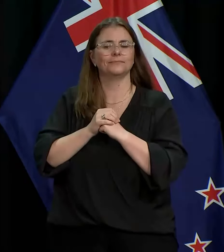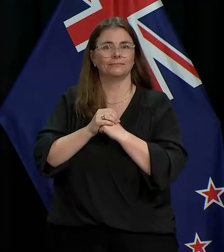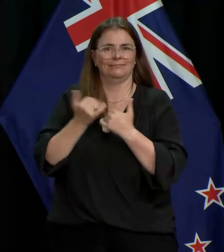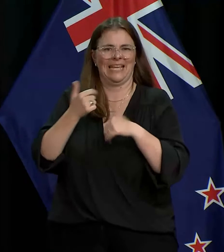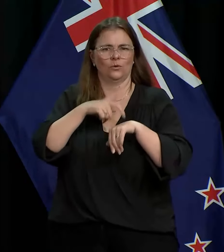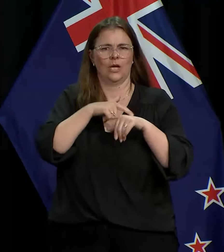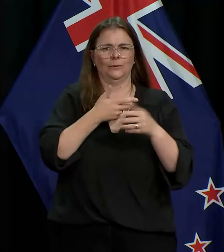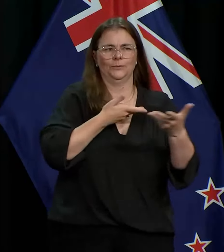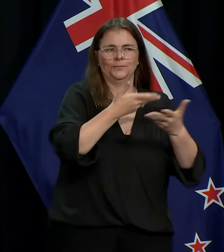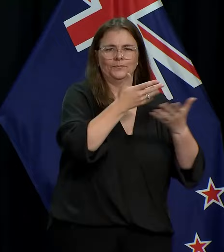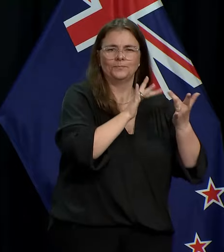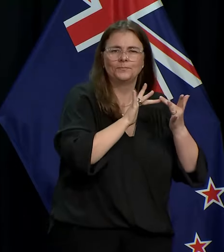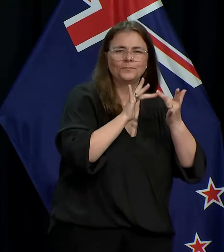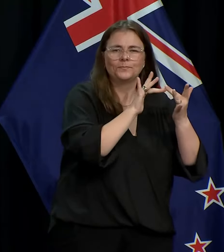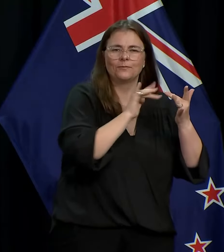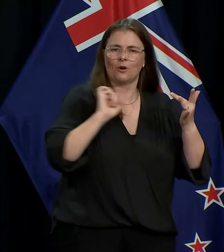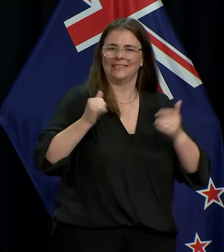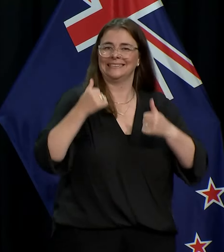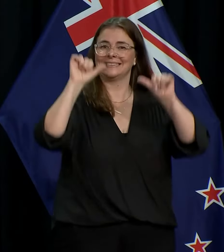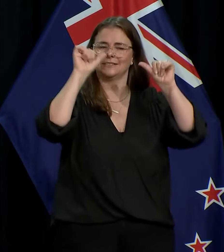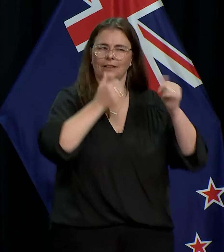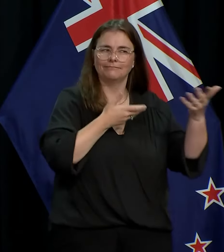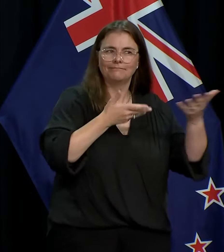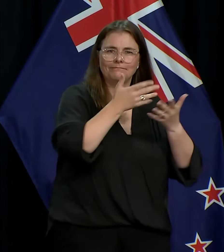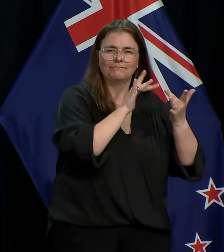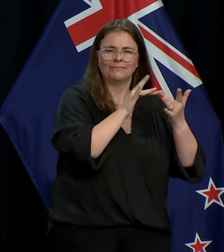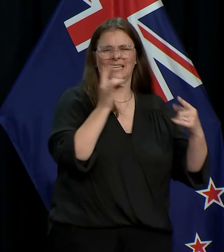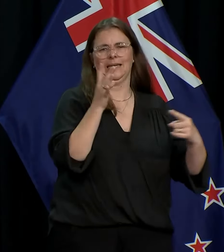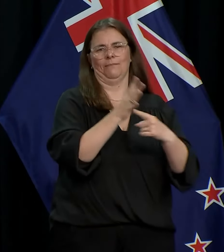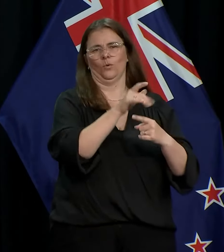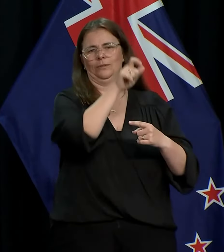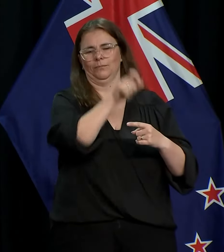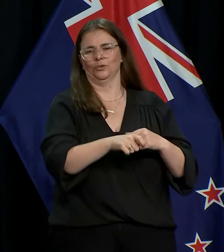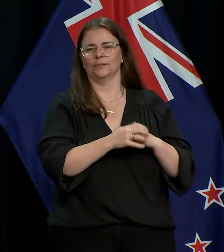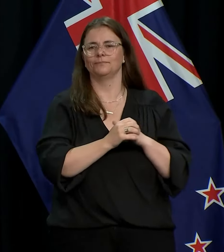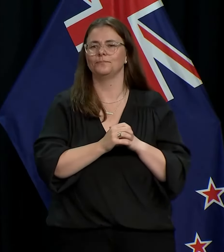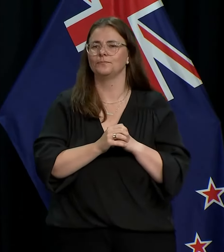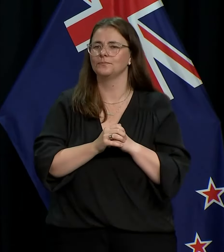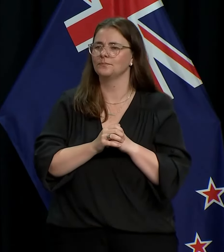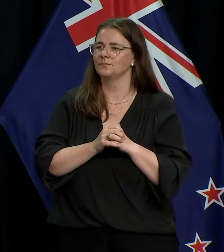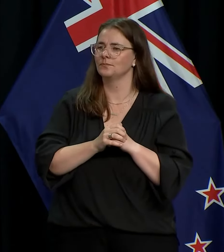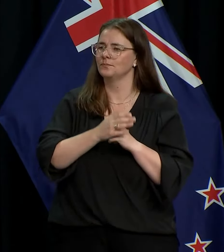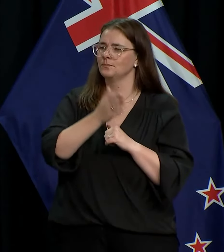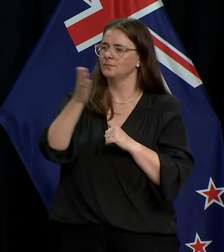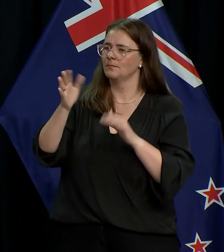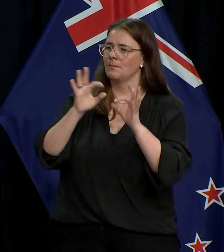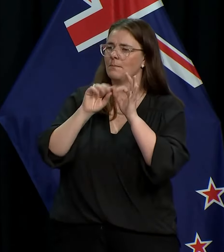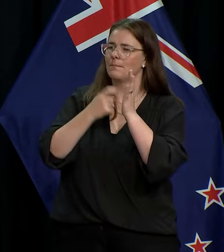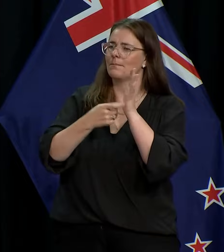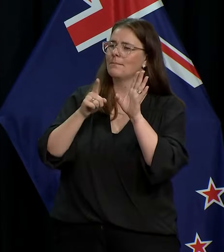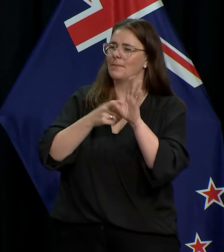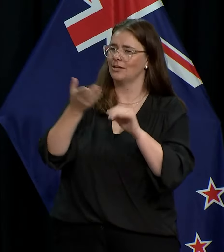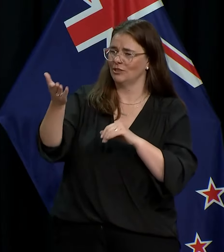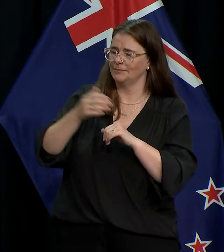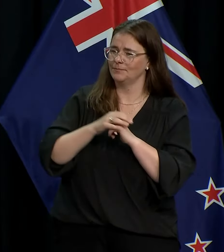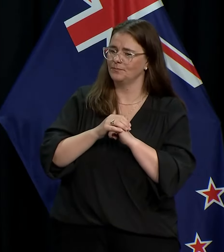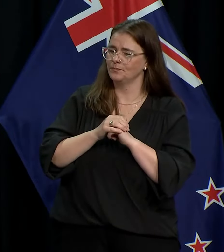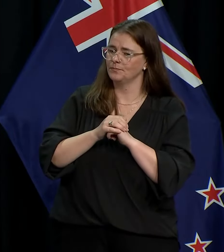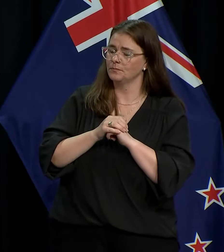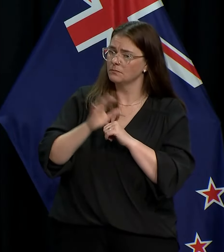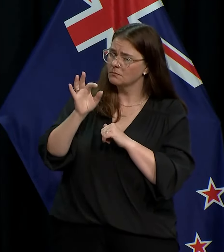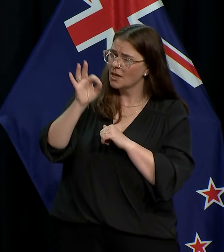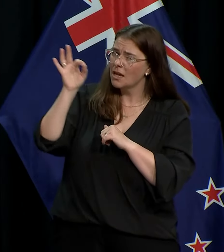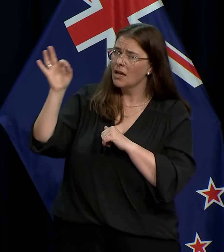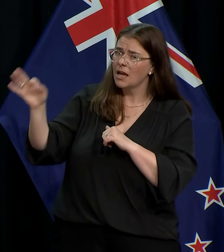to be leveraging off the wonderful success of very important New Zealander. Prime Minister, Yeah, did you today discuss